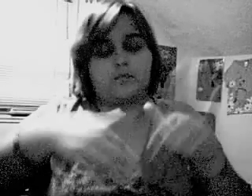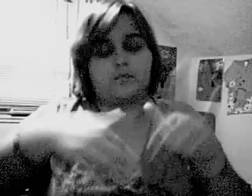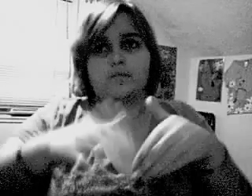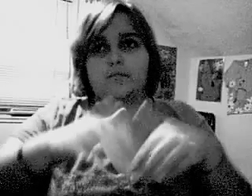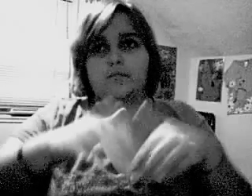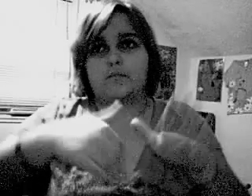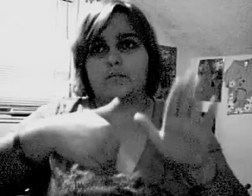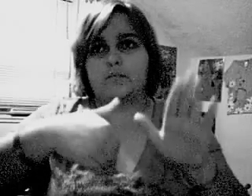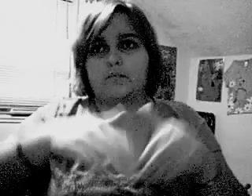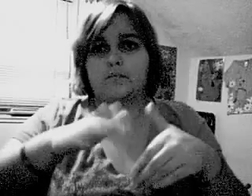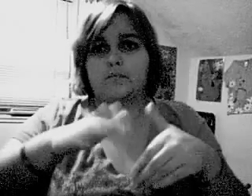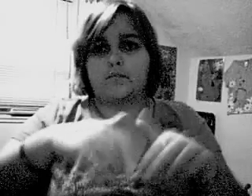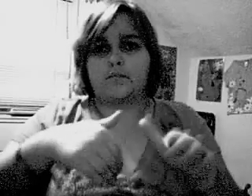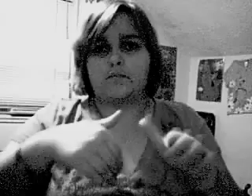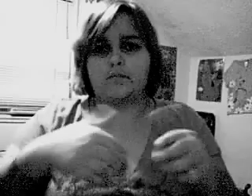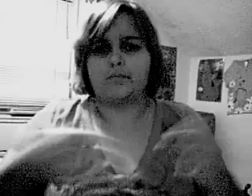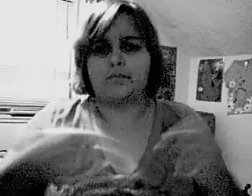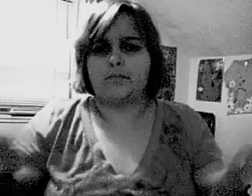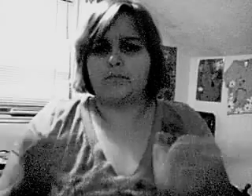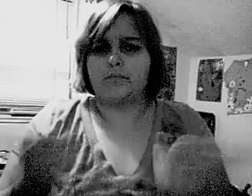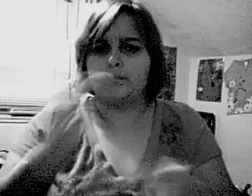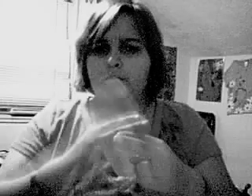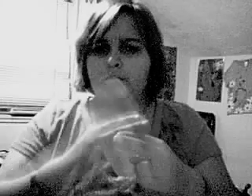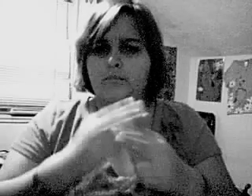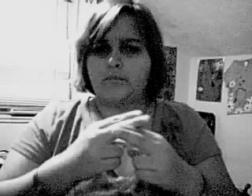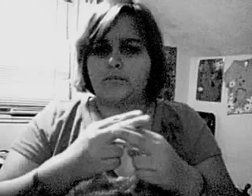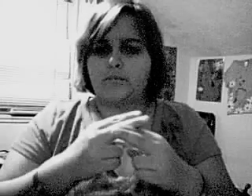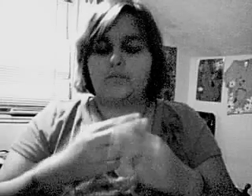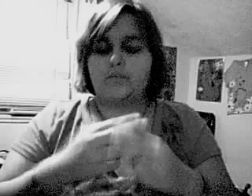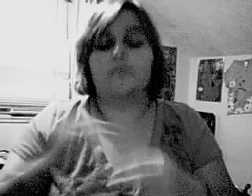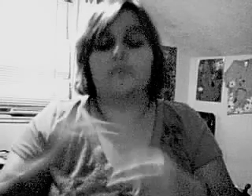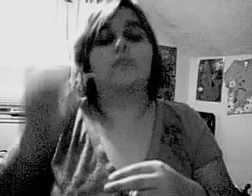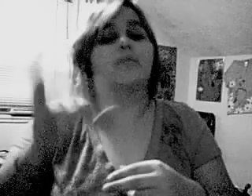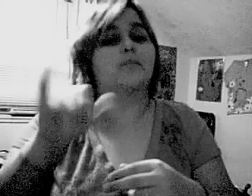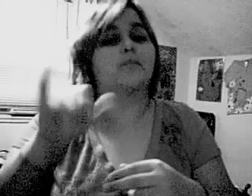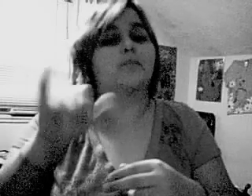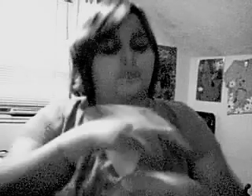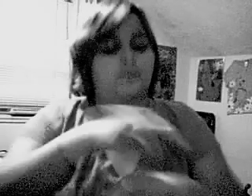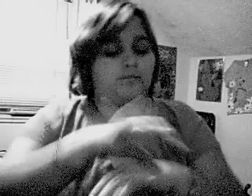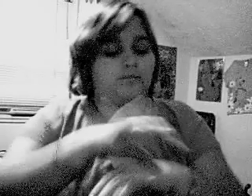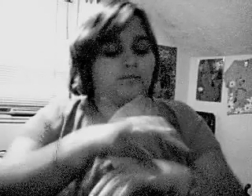Walking around on those, what do you call them? Oh, feet.